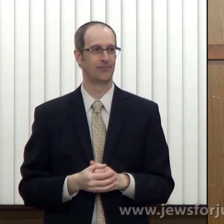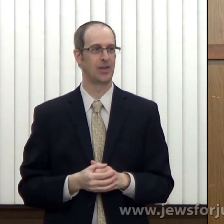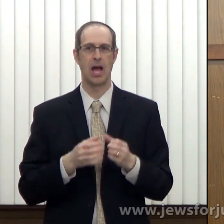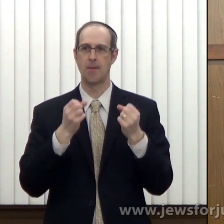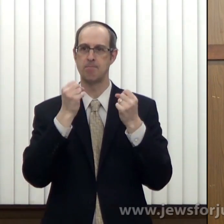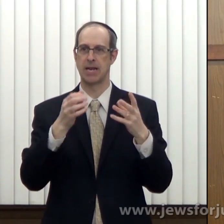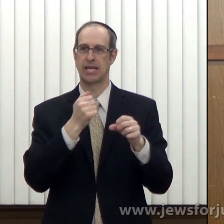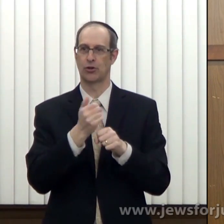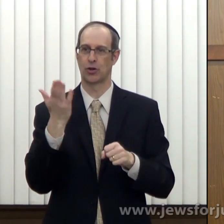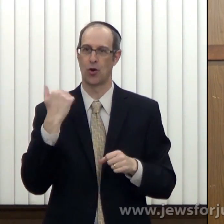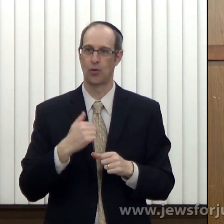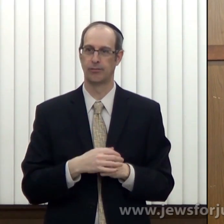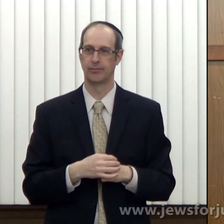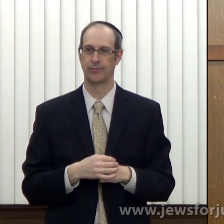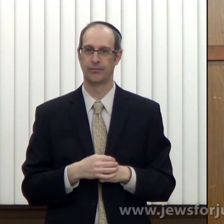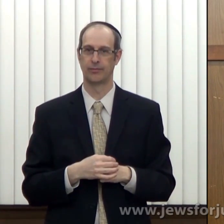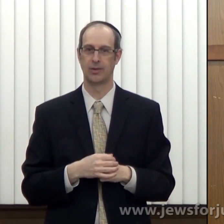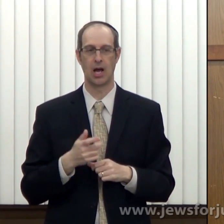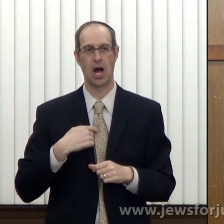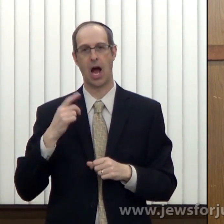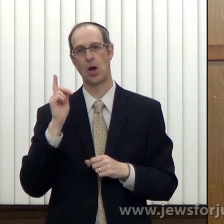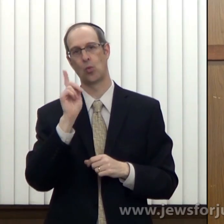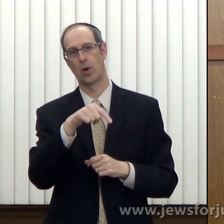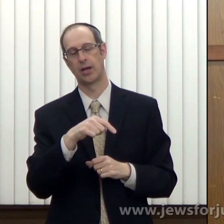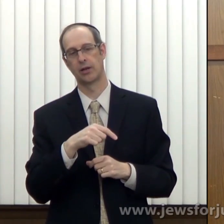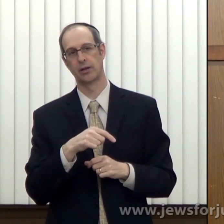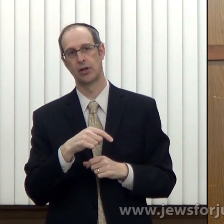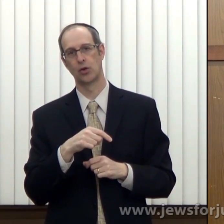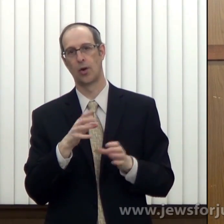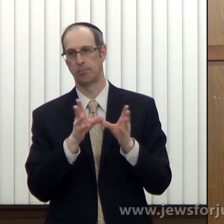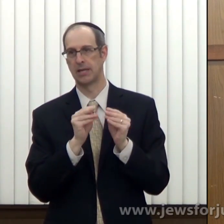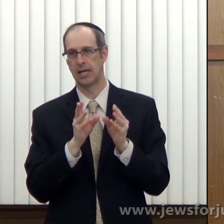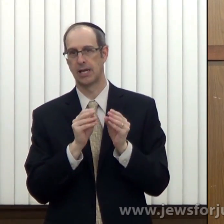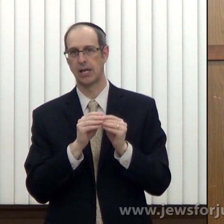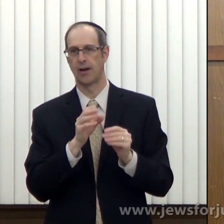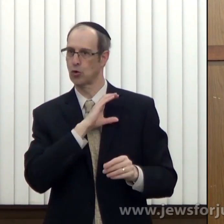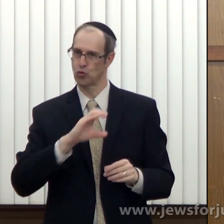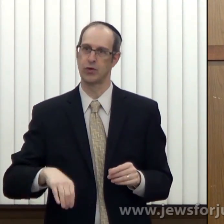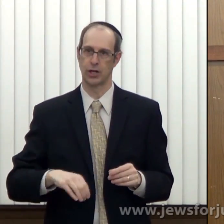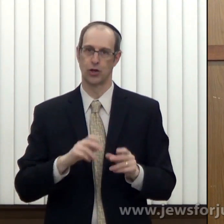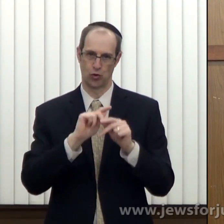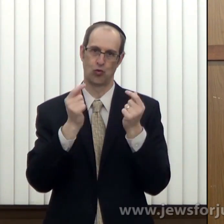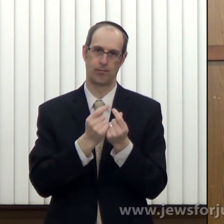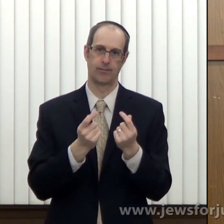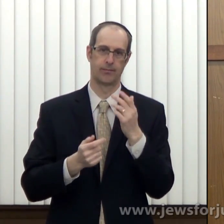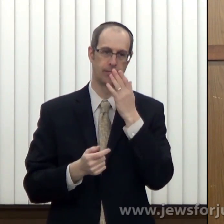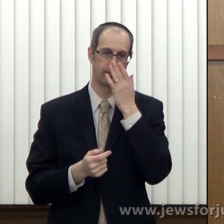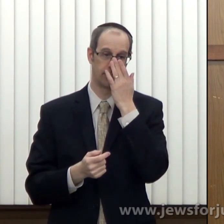Many years ago, I went to a meeting of Christians.